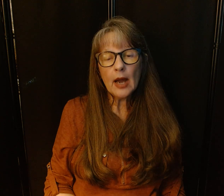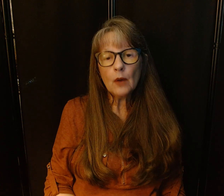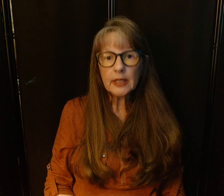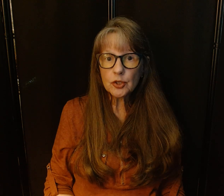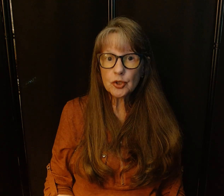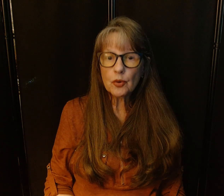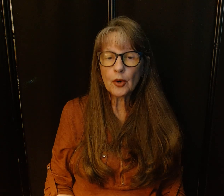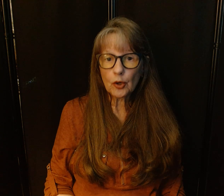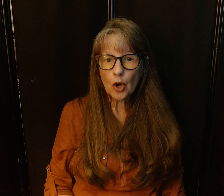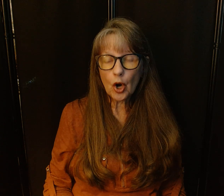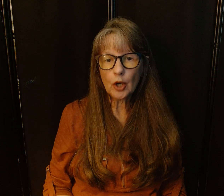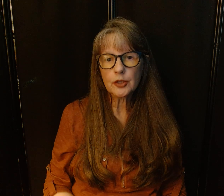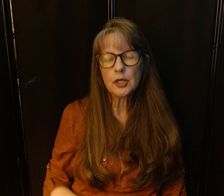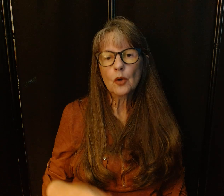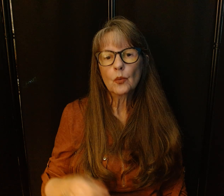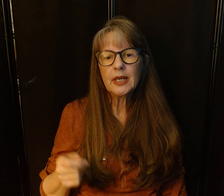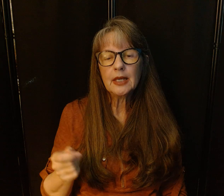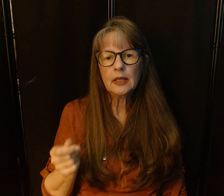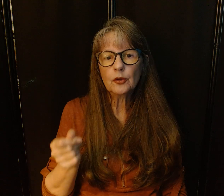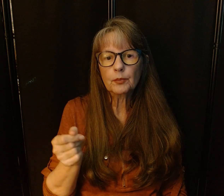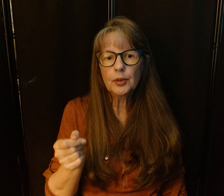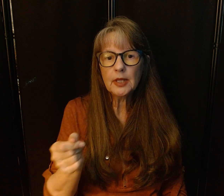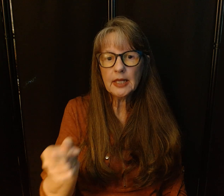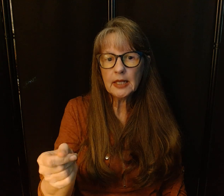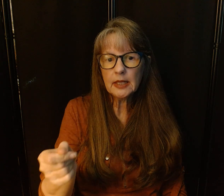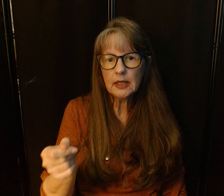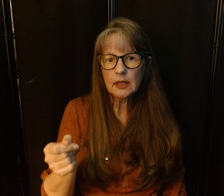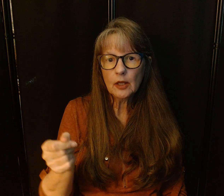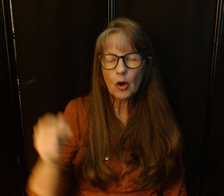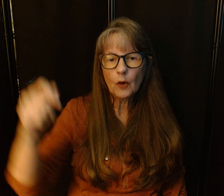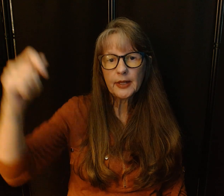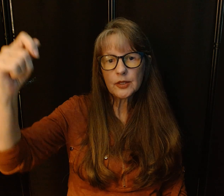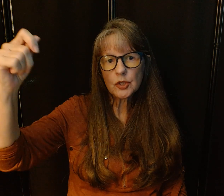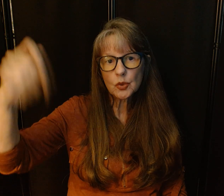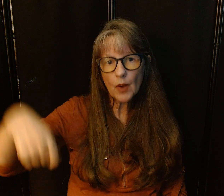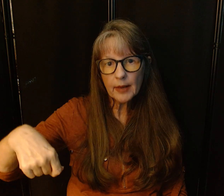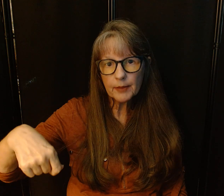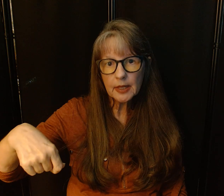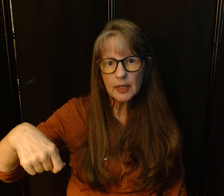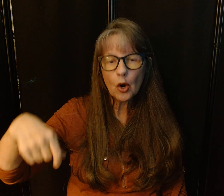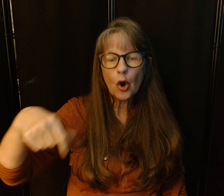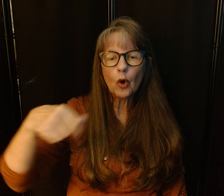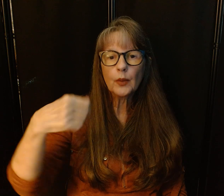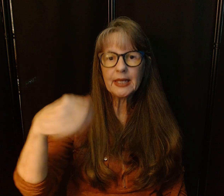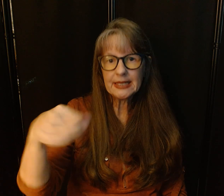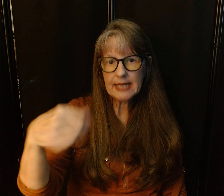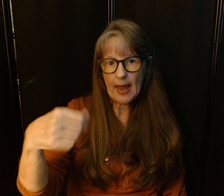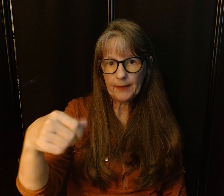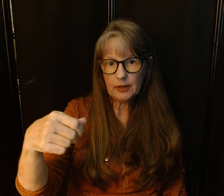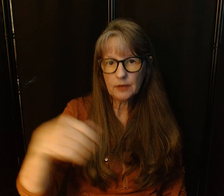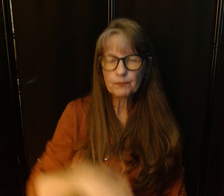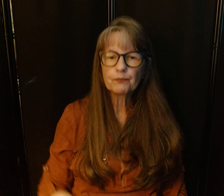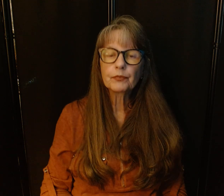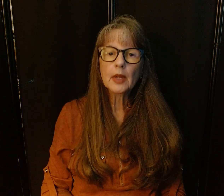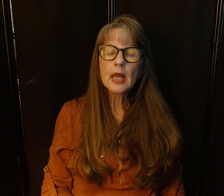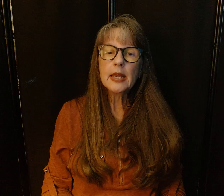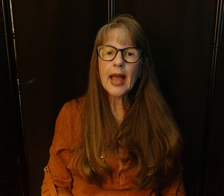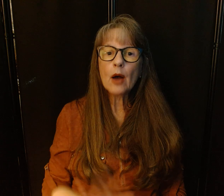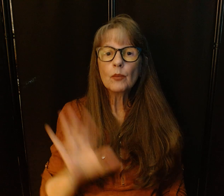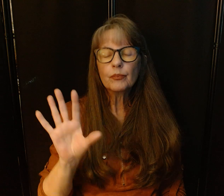can do on our cards, we can either put it in, or we can swipe it, or we can tap it. Now